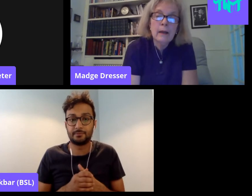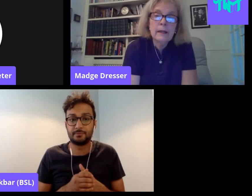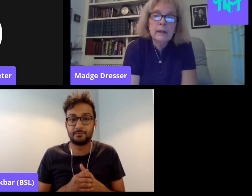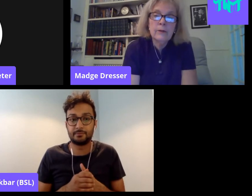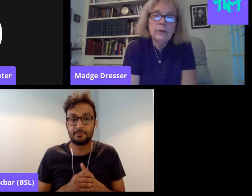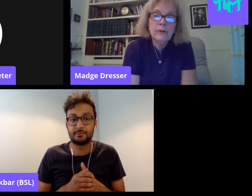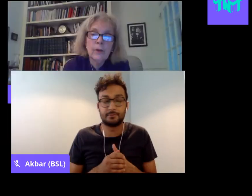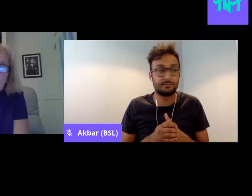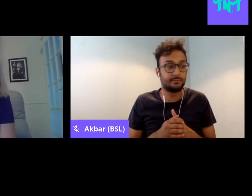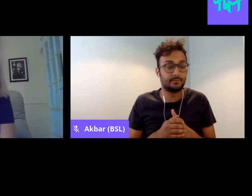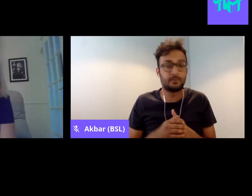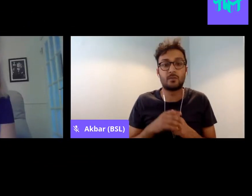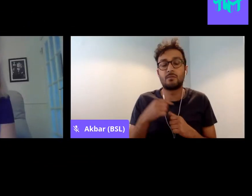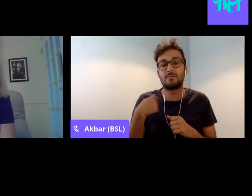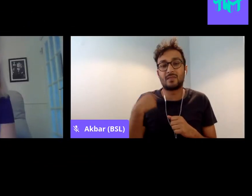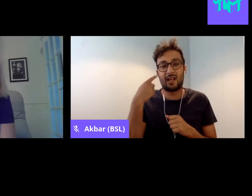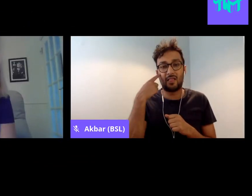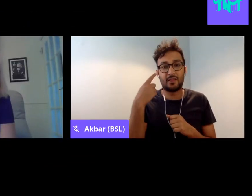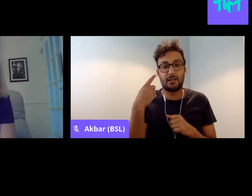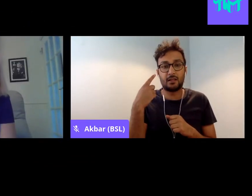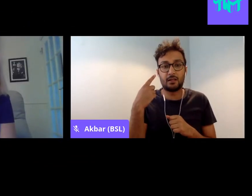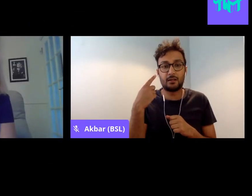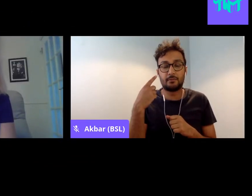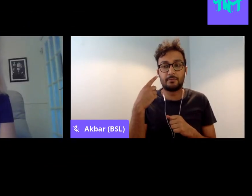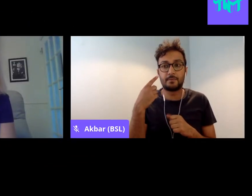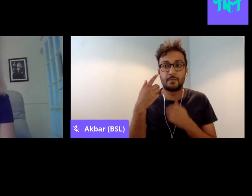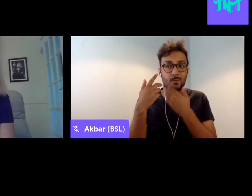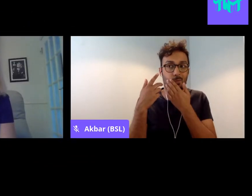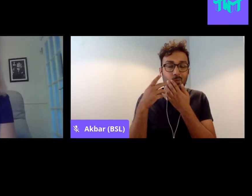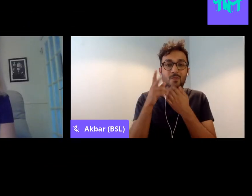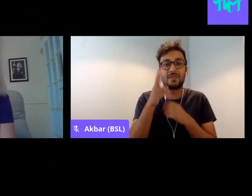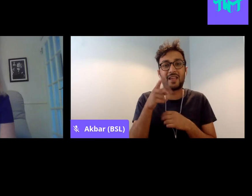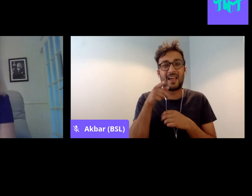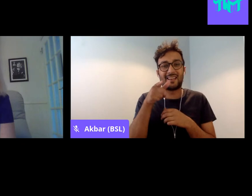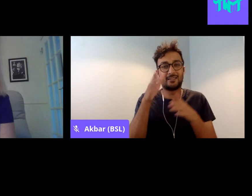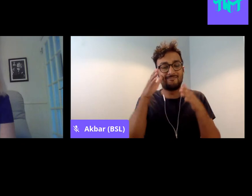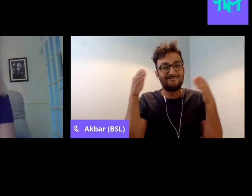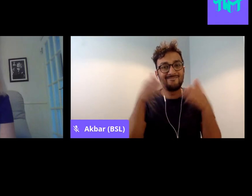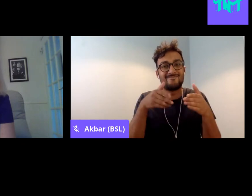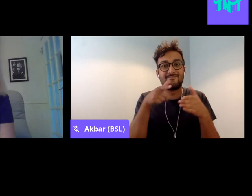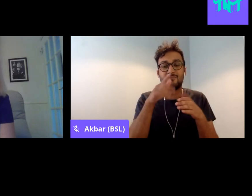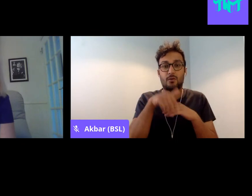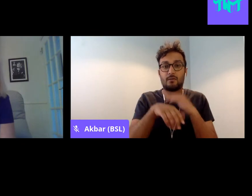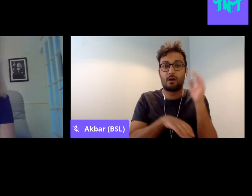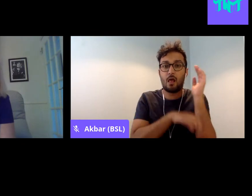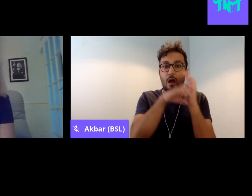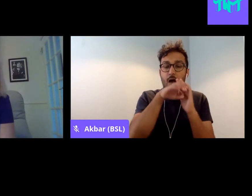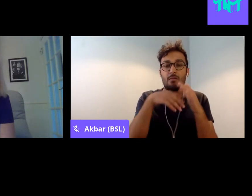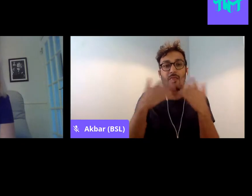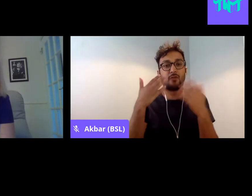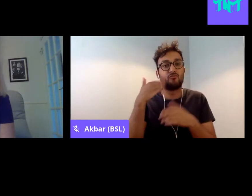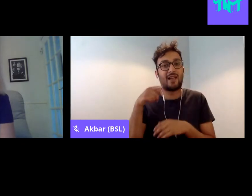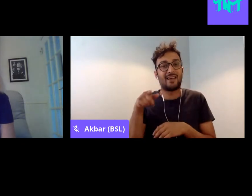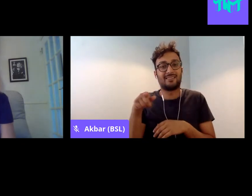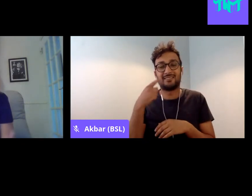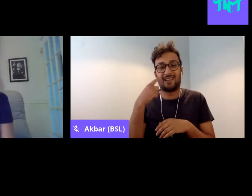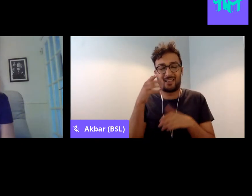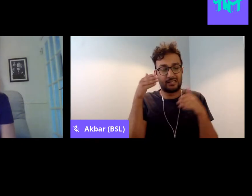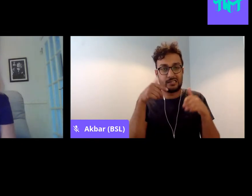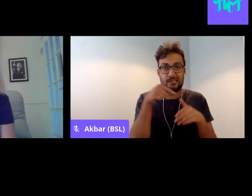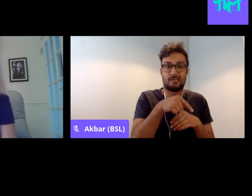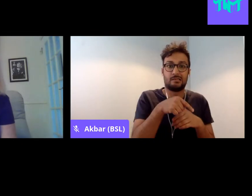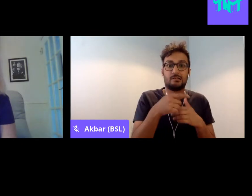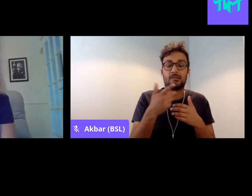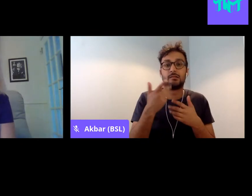again, I think it's this emphasis on on class rather than race that has perhaps infused the